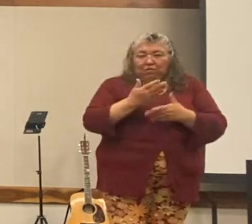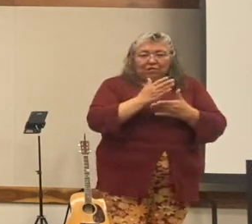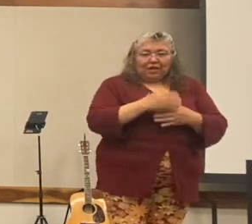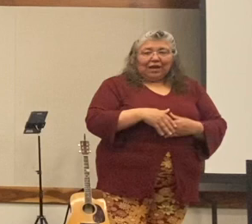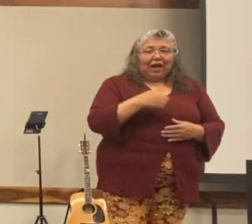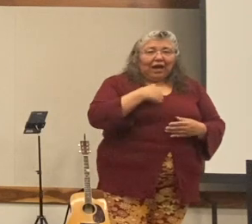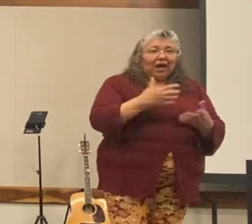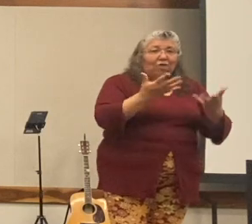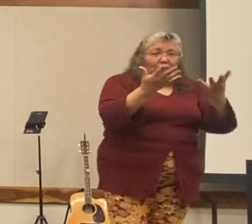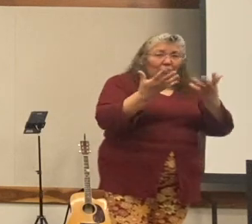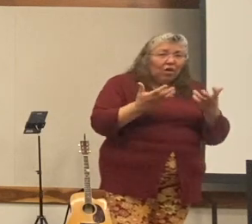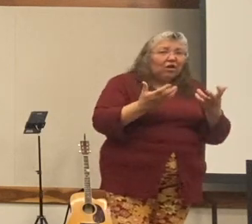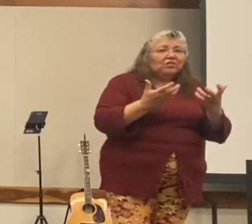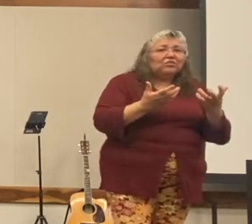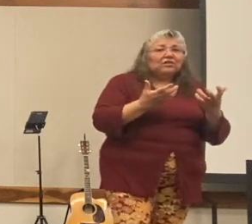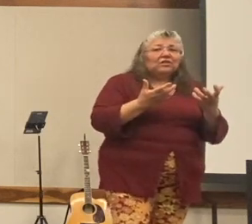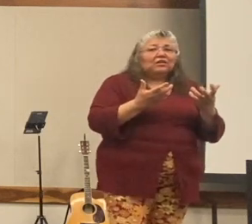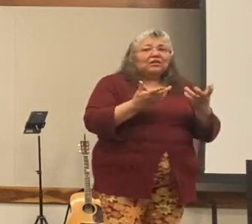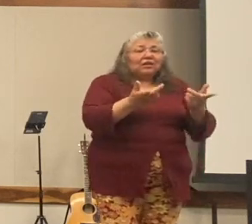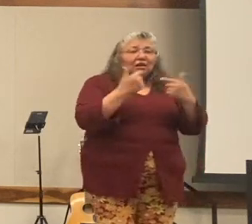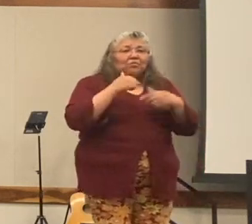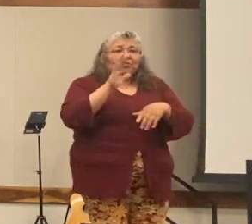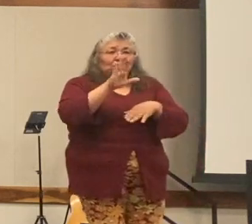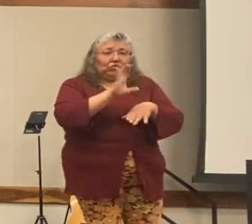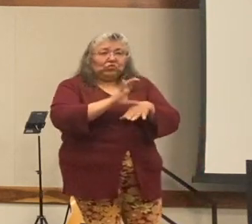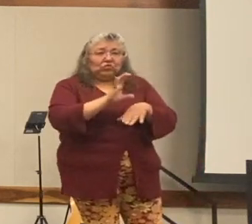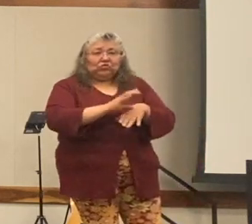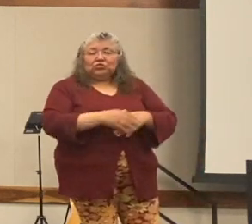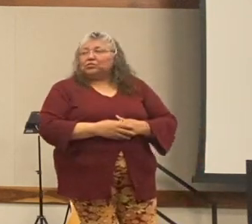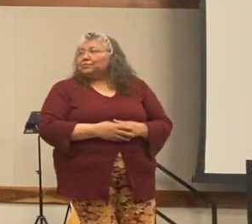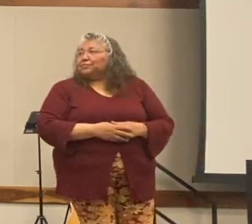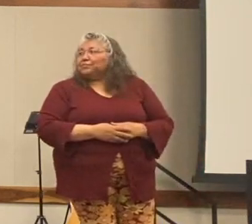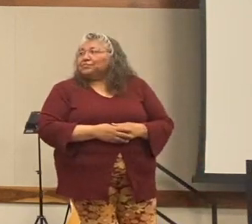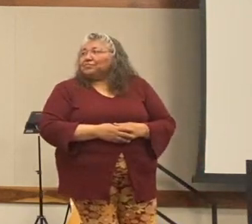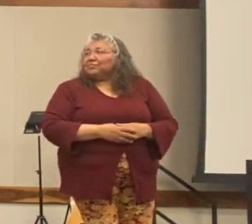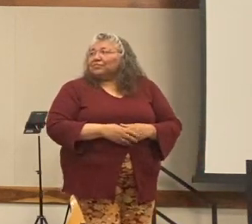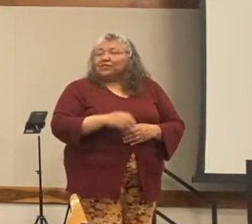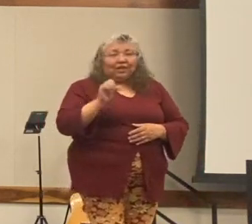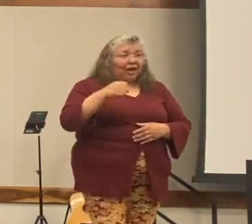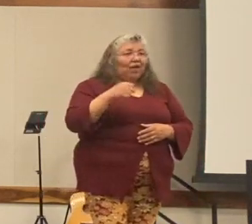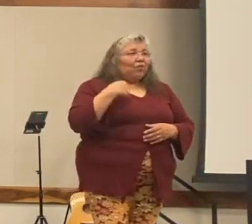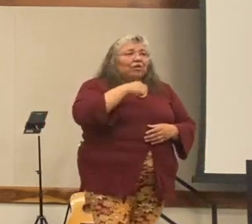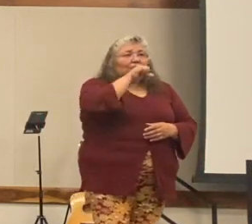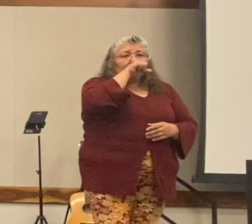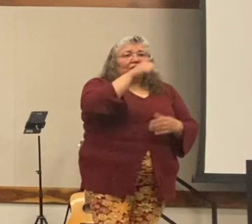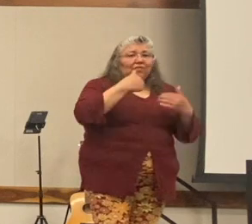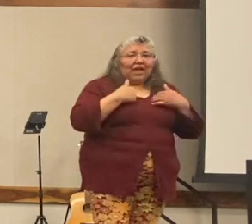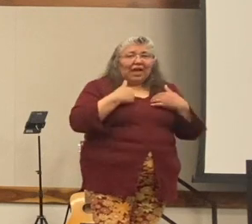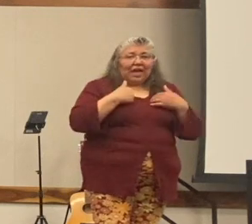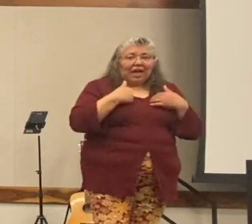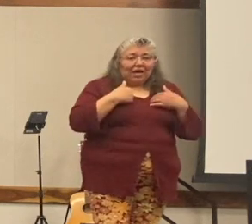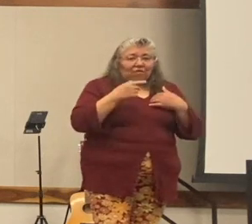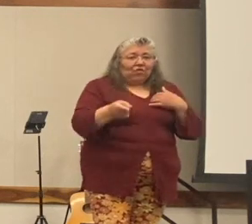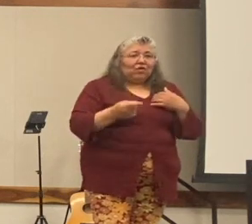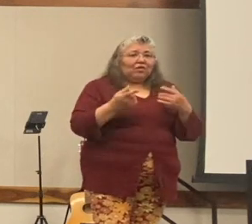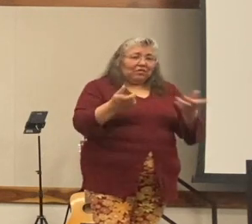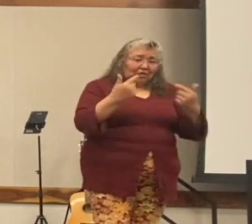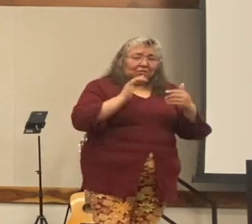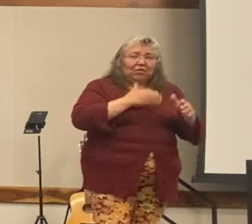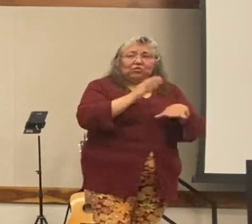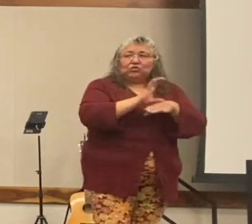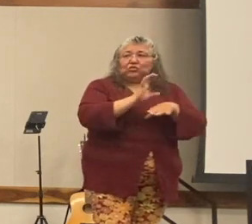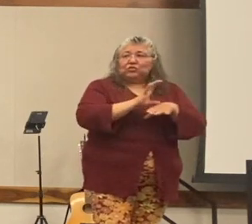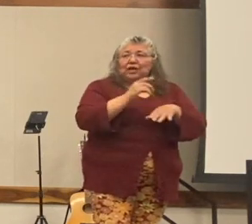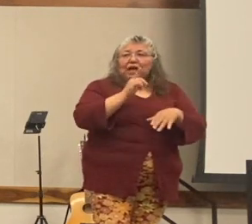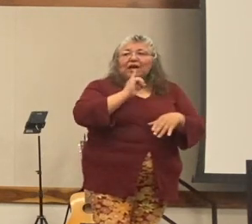says, I want to come to your church. I was like, man, we'd love to have you. We'd love to have you come to our church.